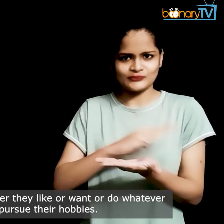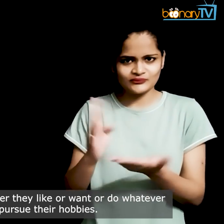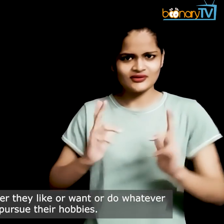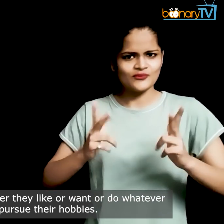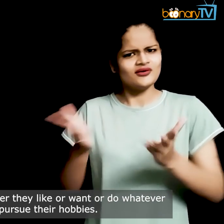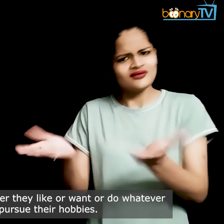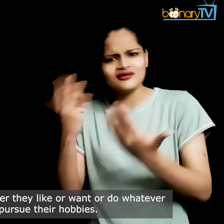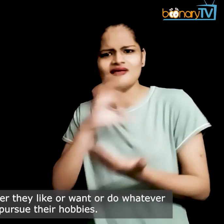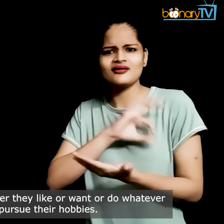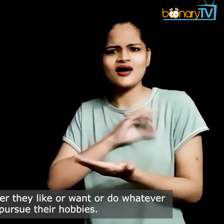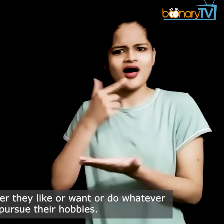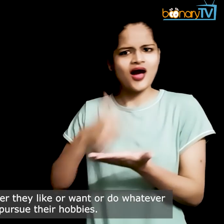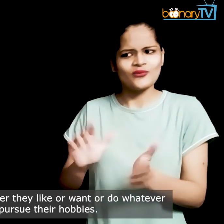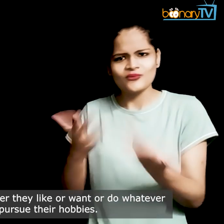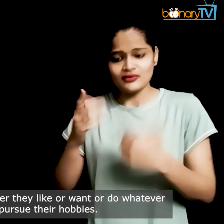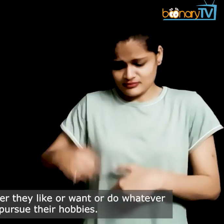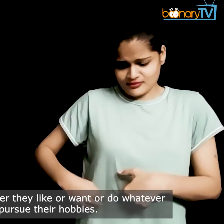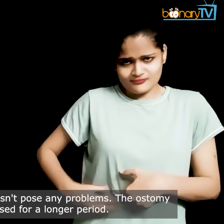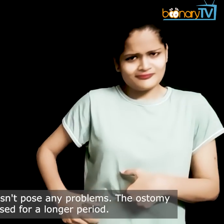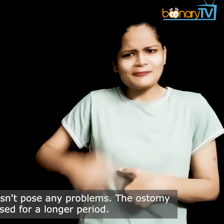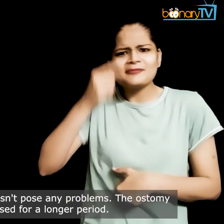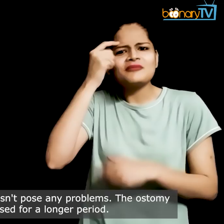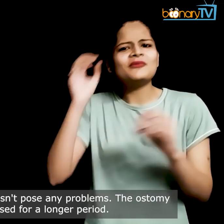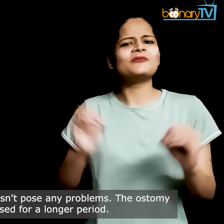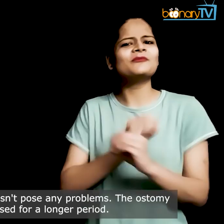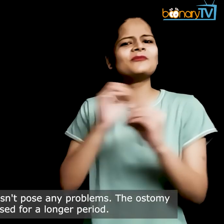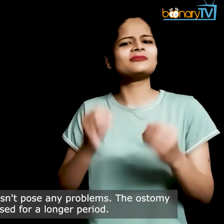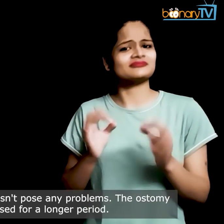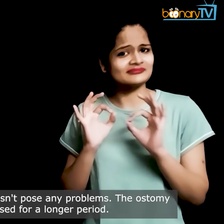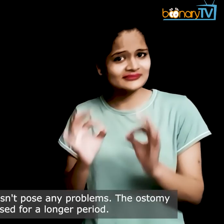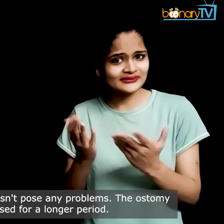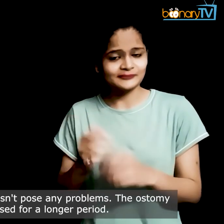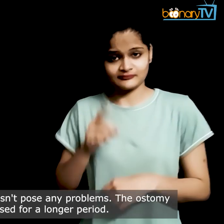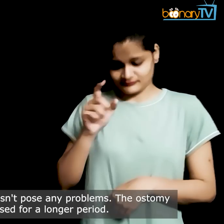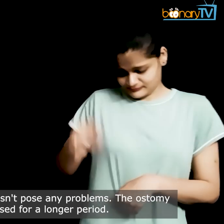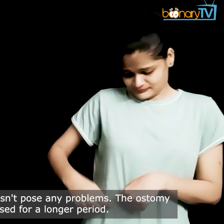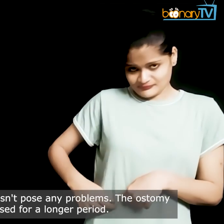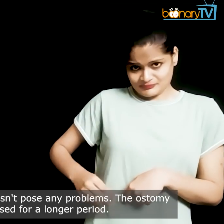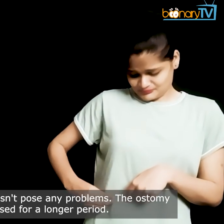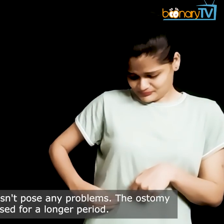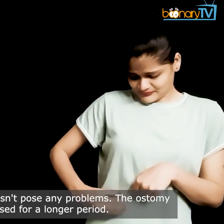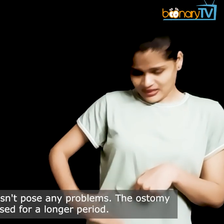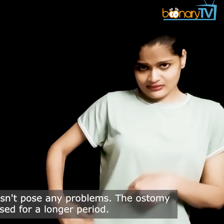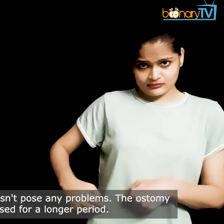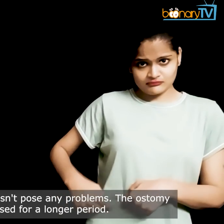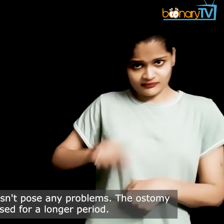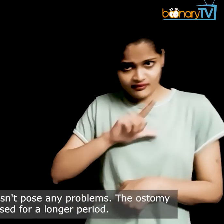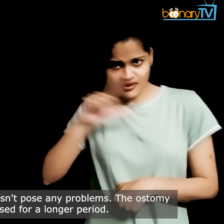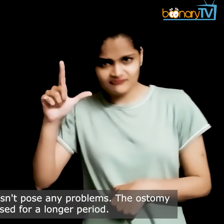like and pursue their hobbies the ostomy bag as such doesn't pose any problems the ostomy bag cannot